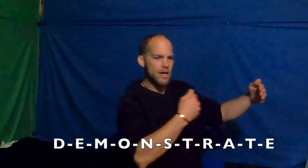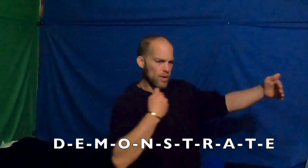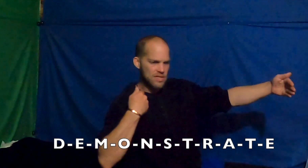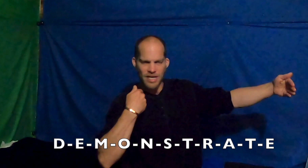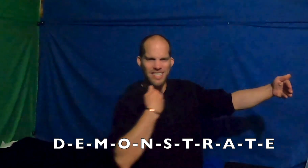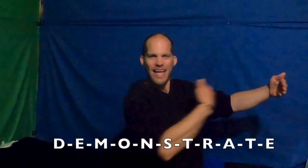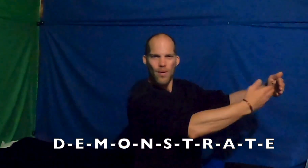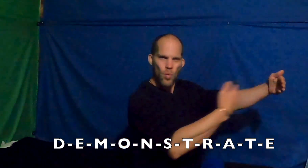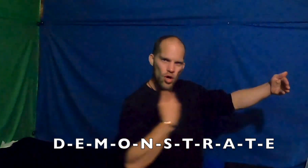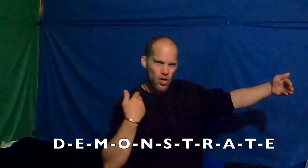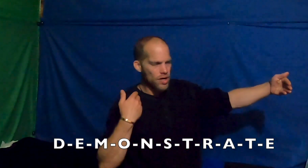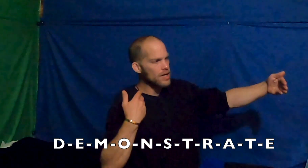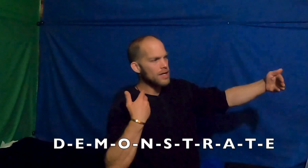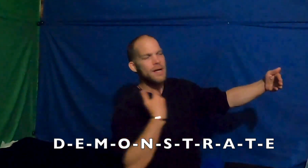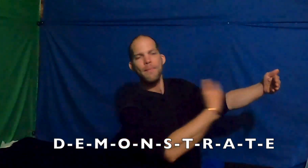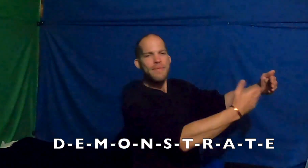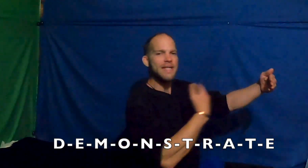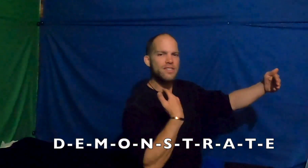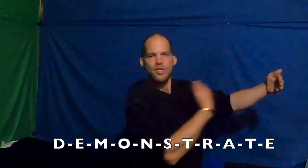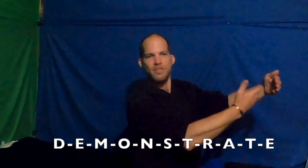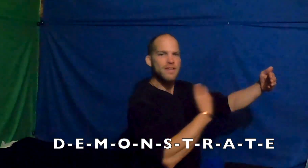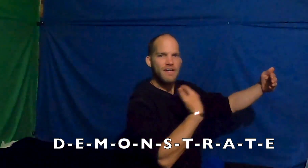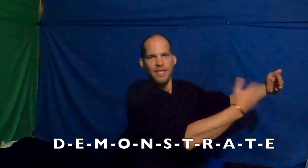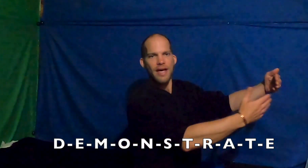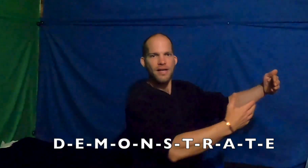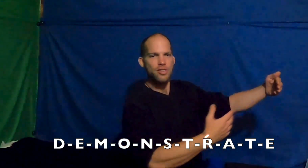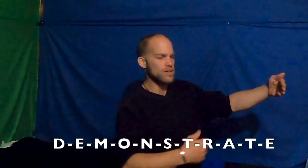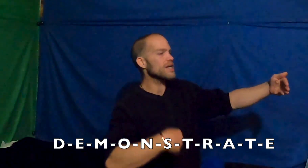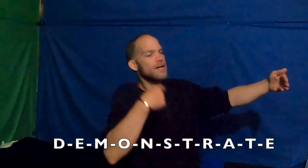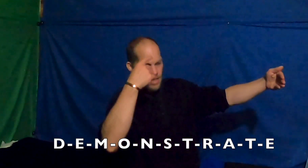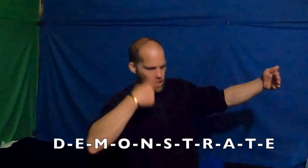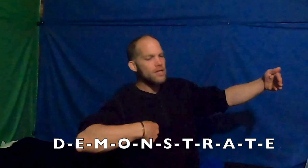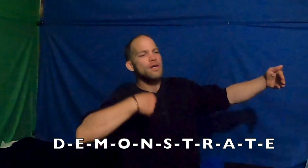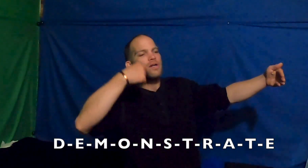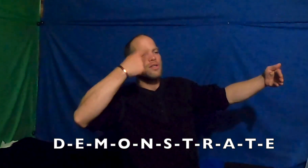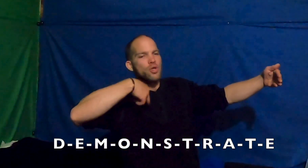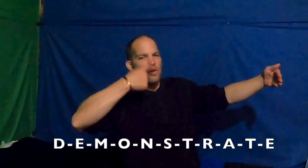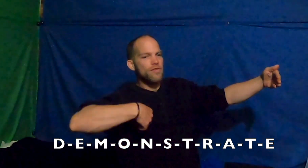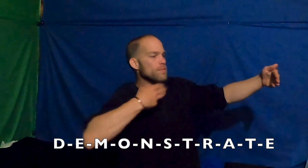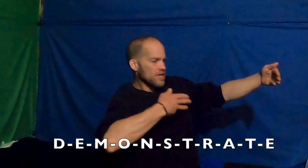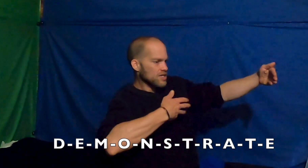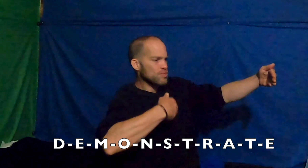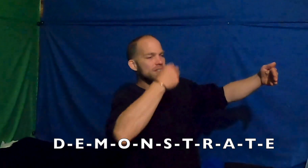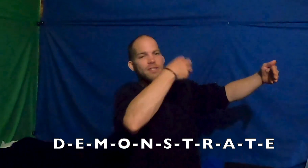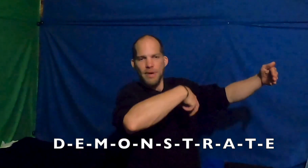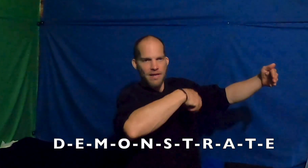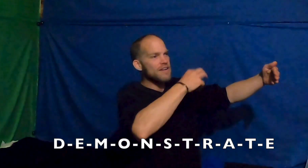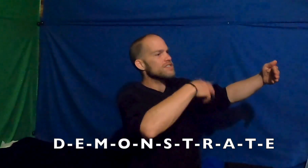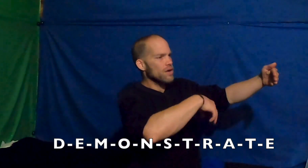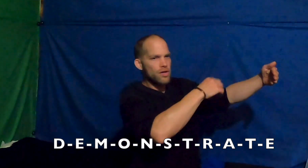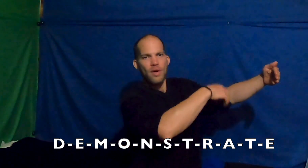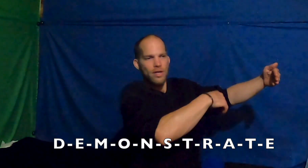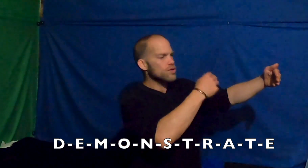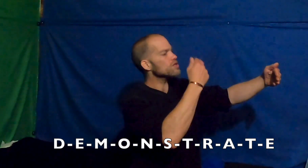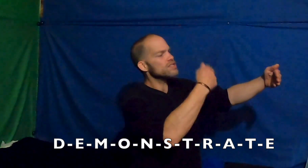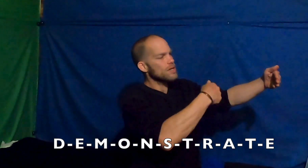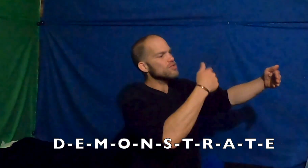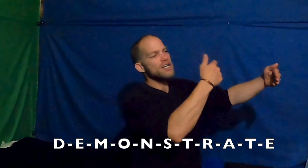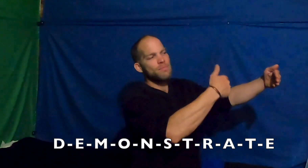ways because that word means a specific thing. So it's like to or from the expressed, manifested, ongoing notion, subject